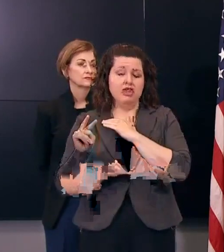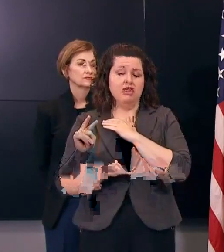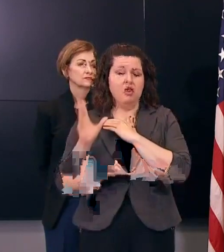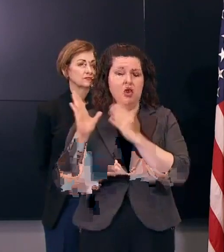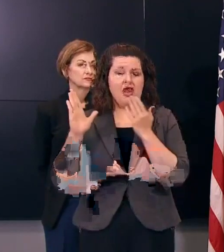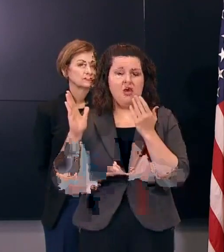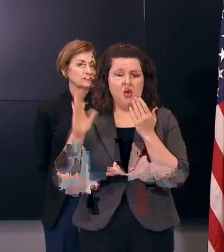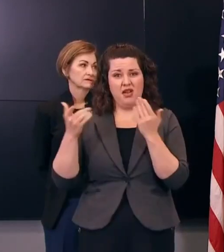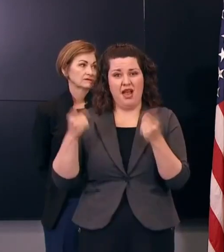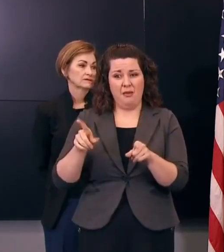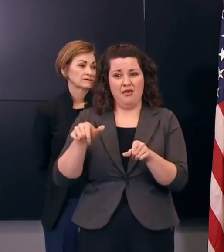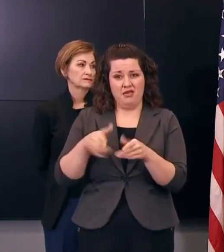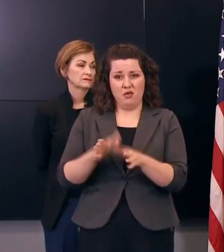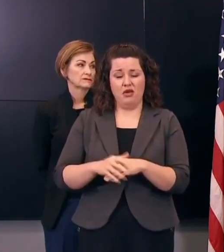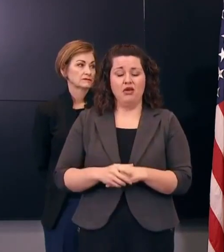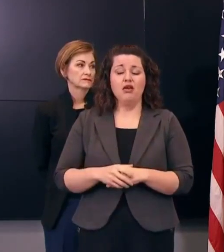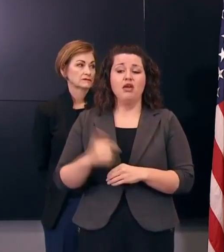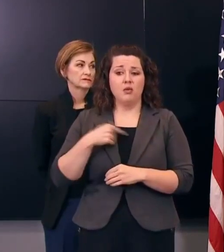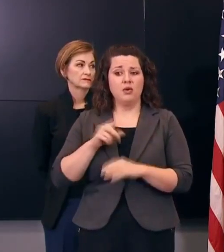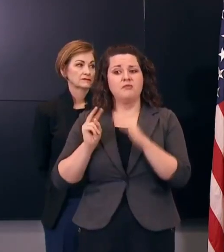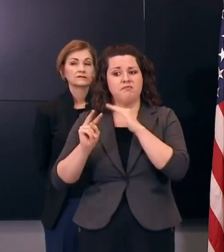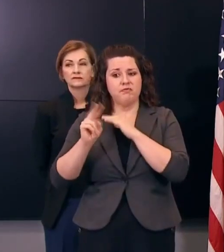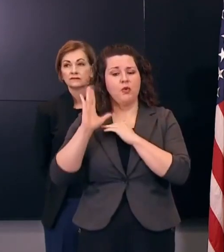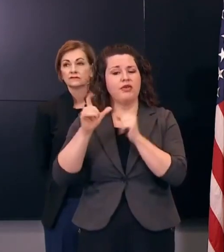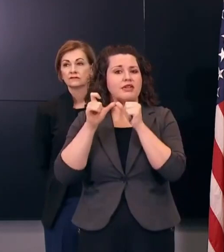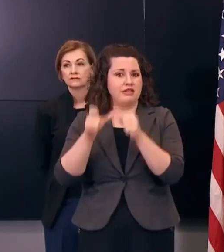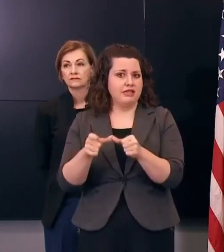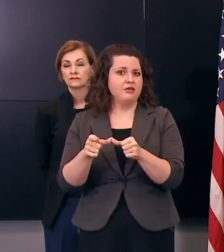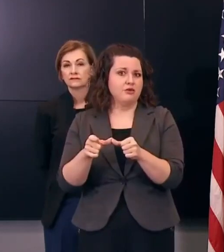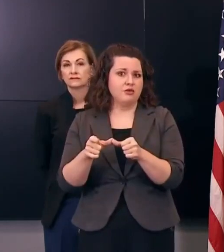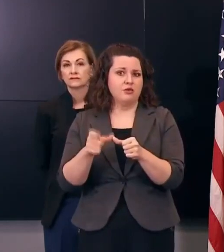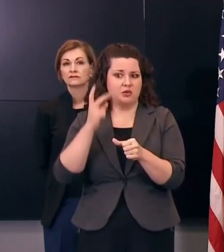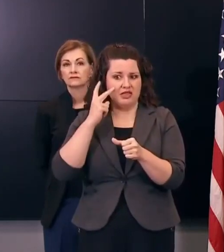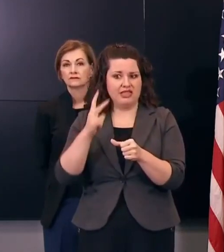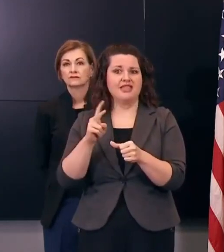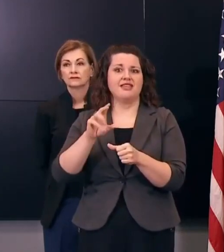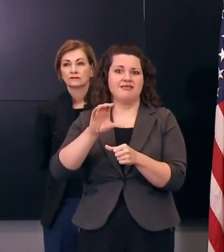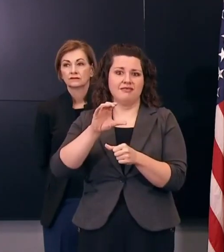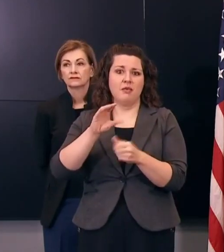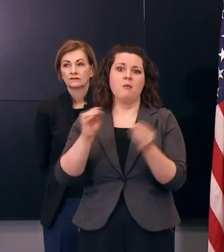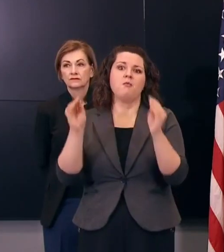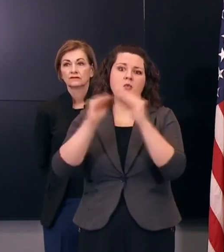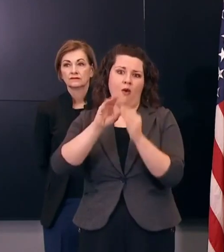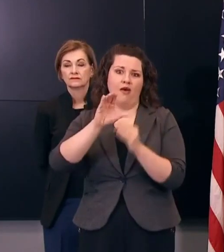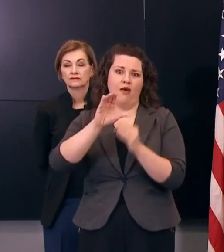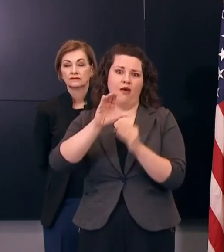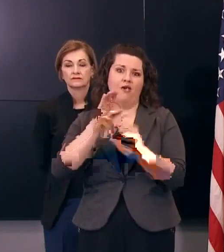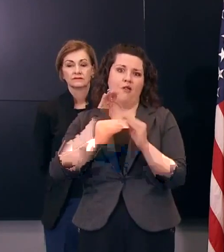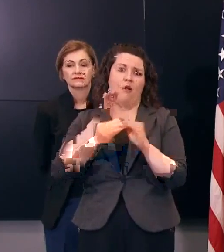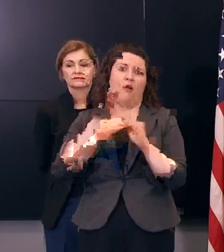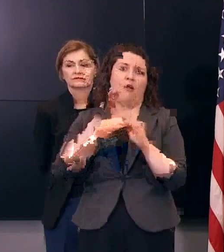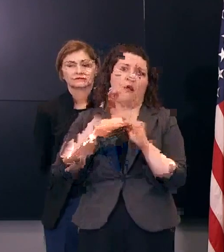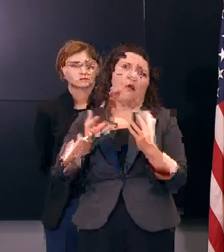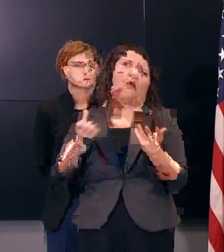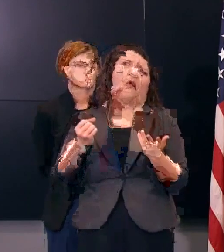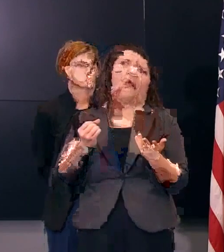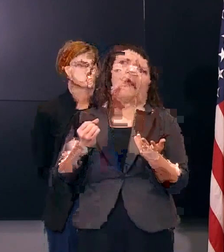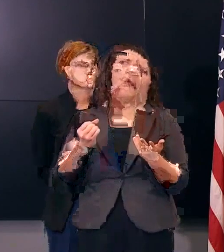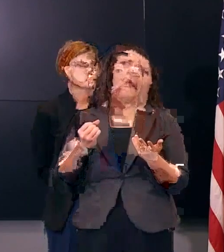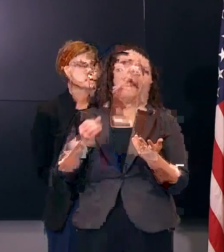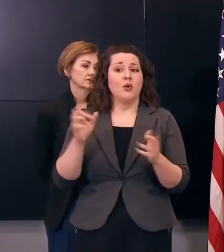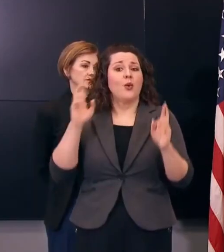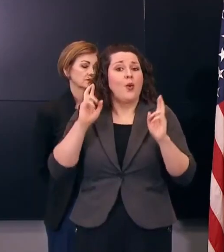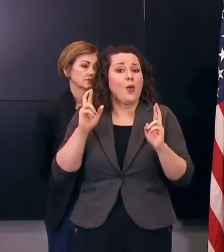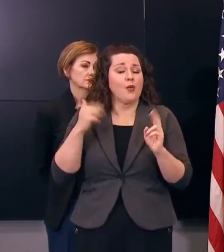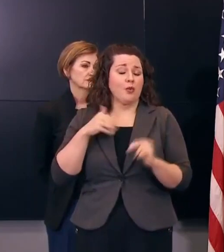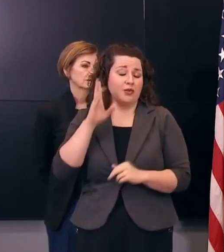and we do anticipate we're going to continue to see our case numbers go up this week. So that's what we're